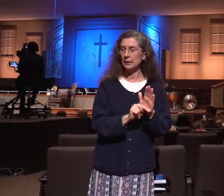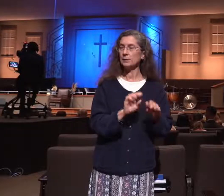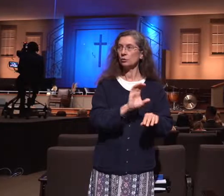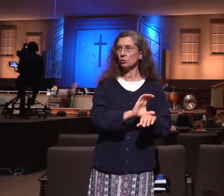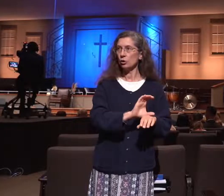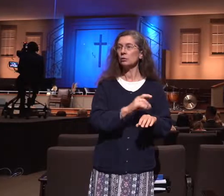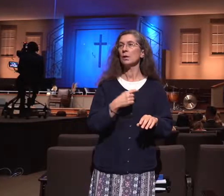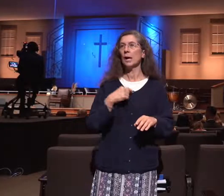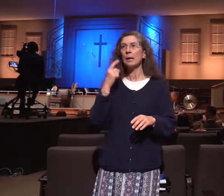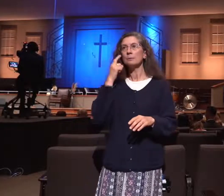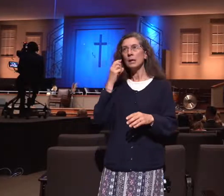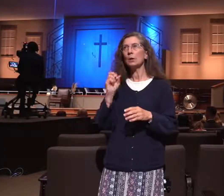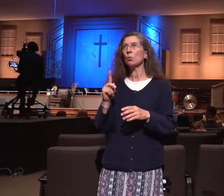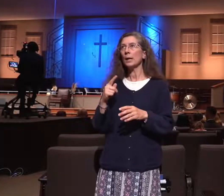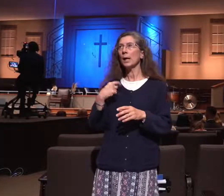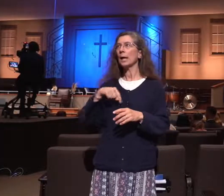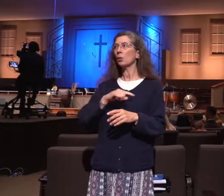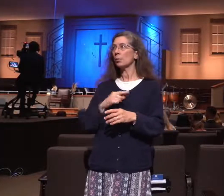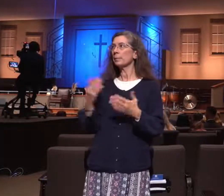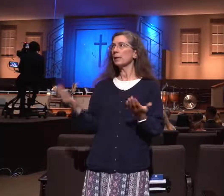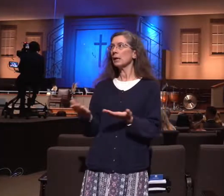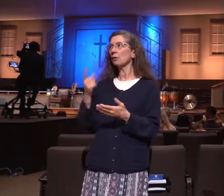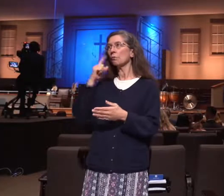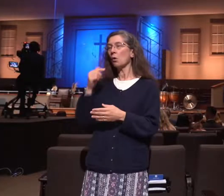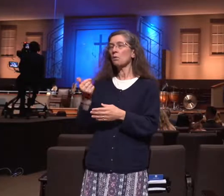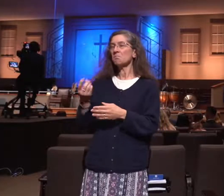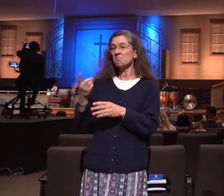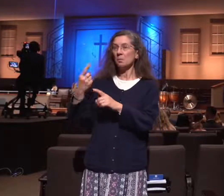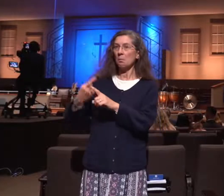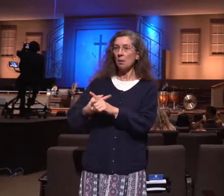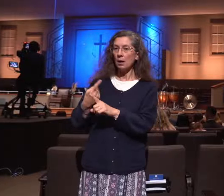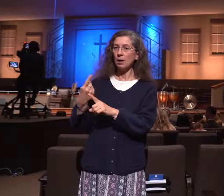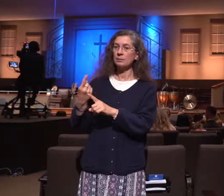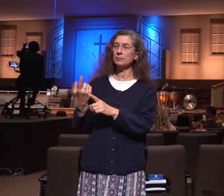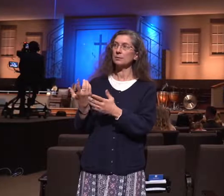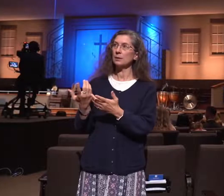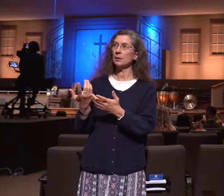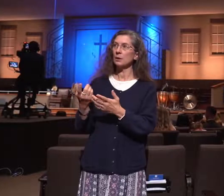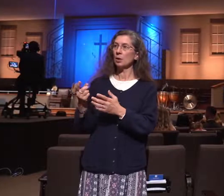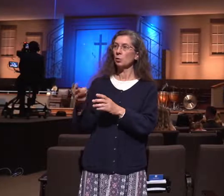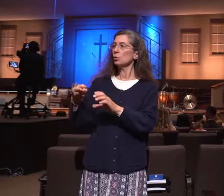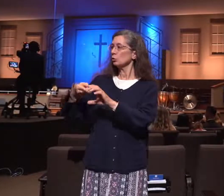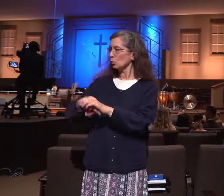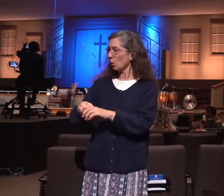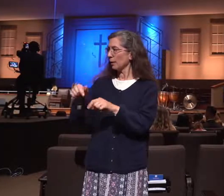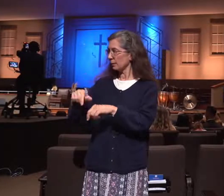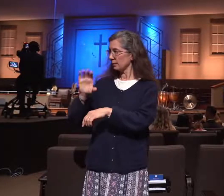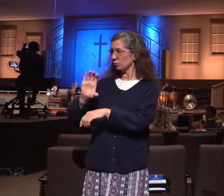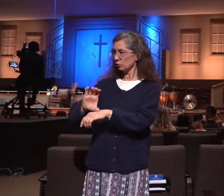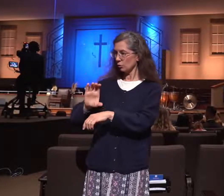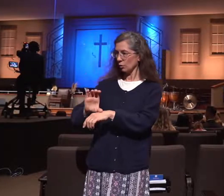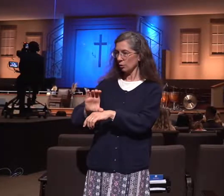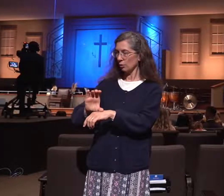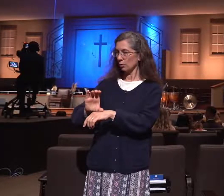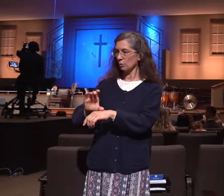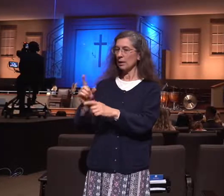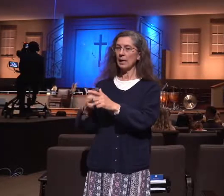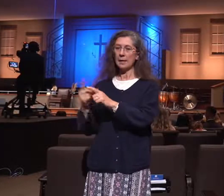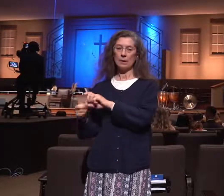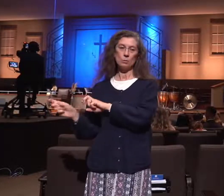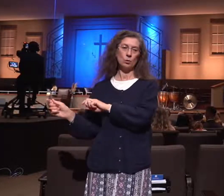I thought, okay, we're going to be here several months, so we're going to join the church. We go back to